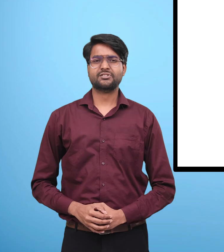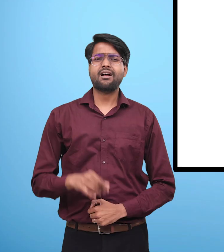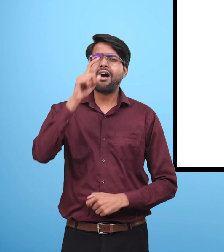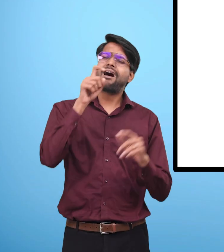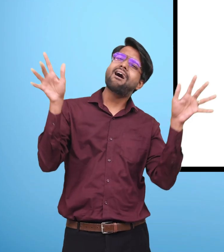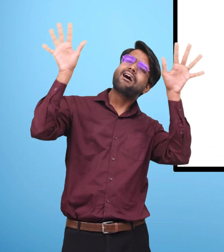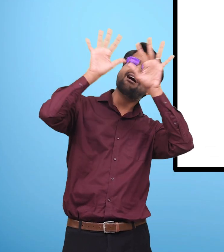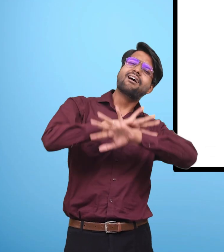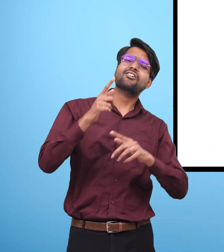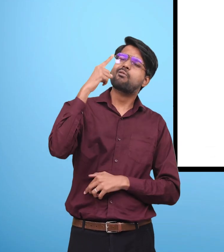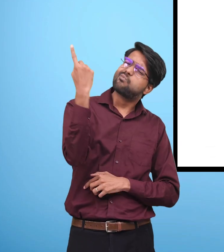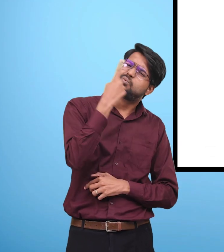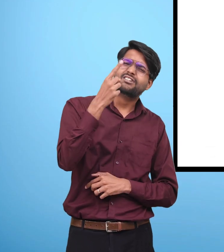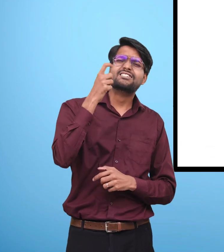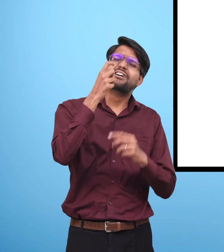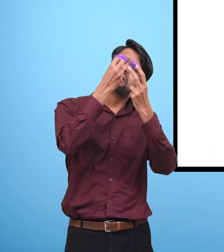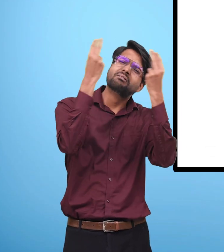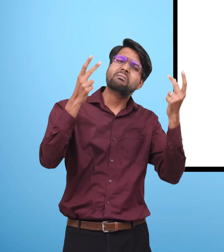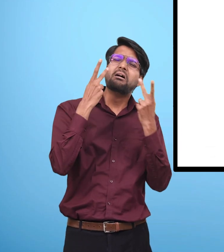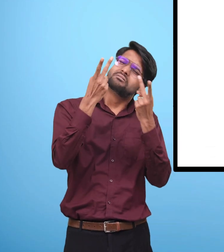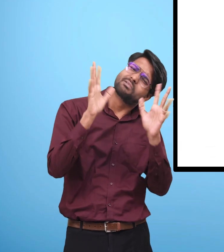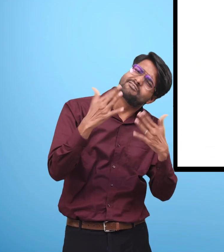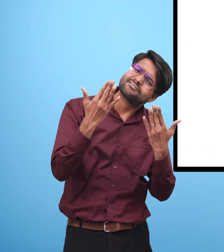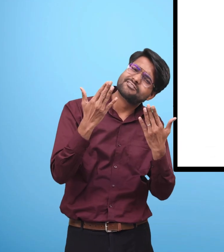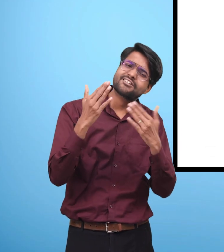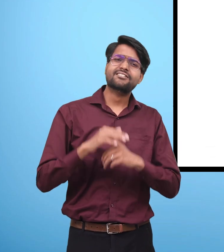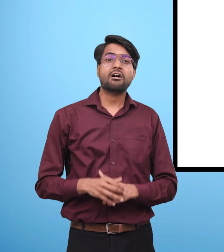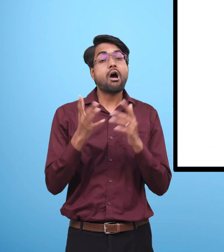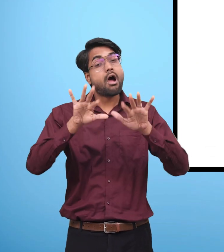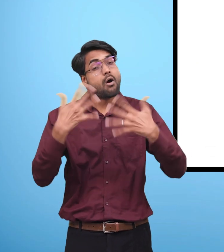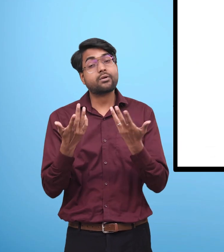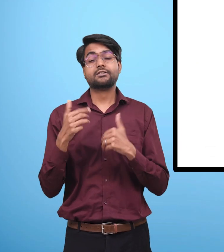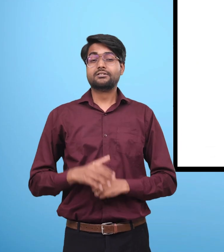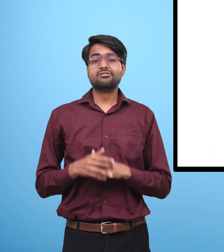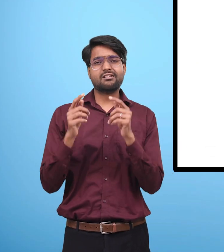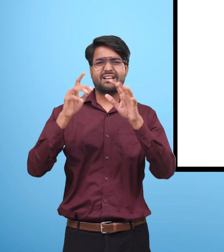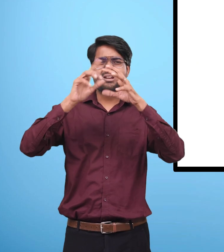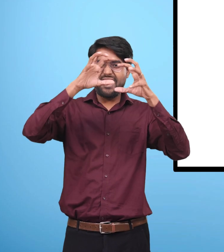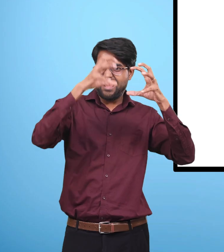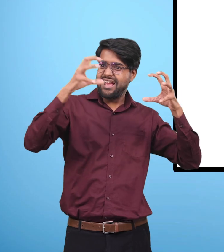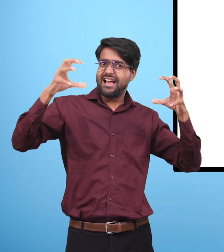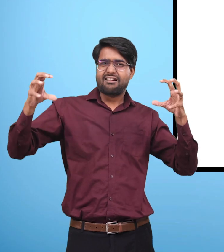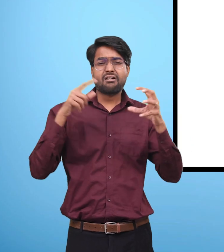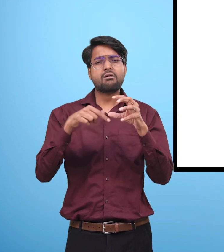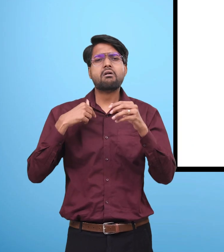Are stars the only objects in the sky, or are there more objects which we may have not noticed?